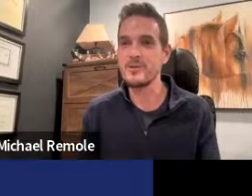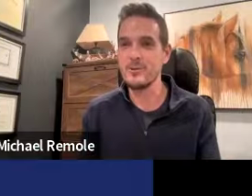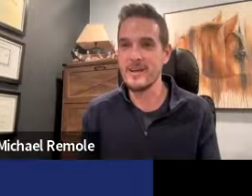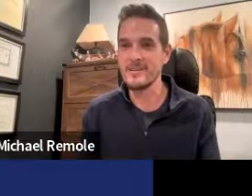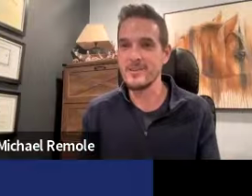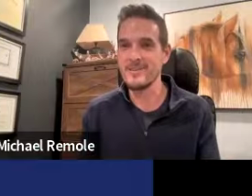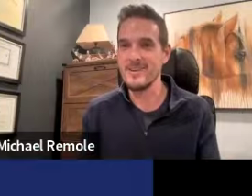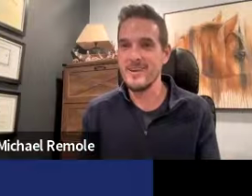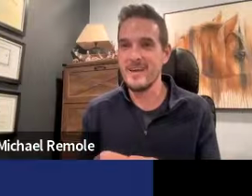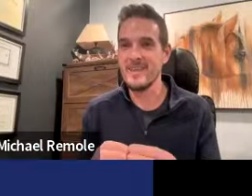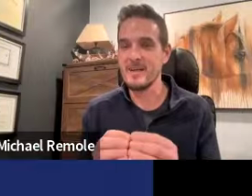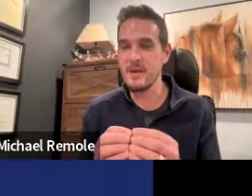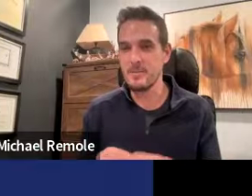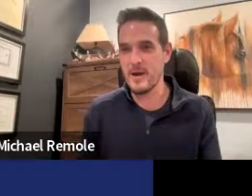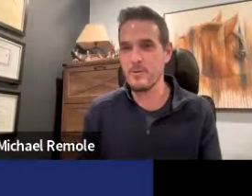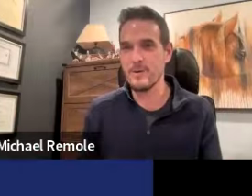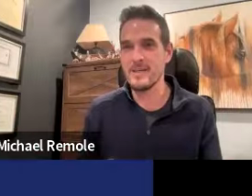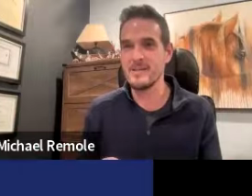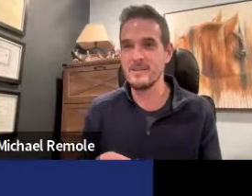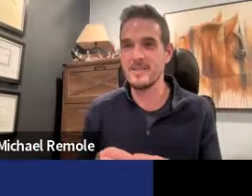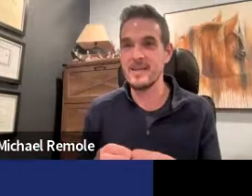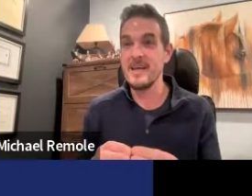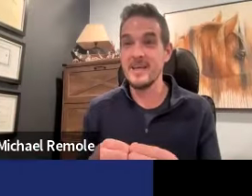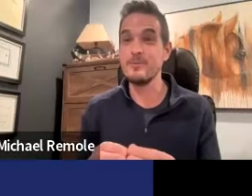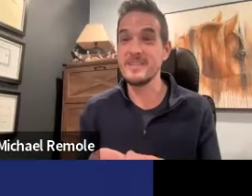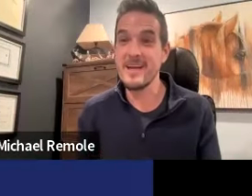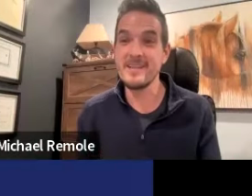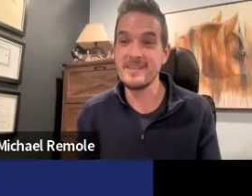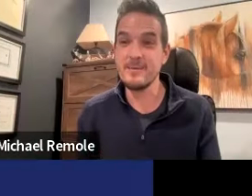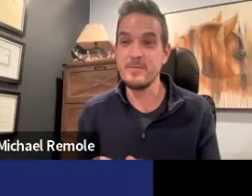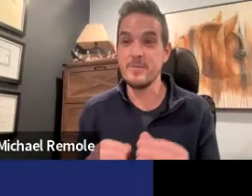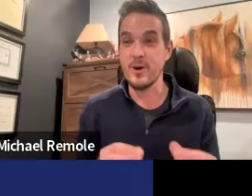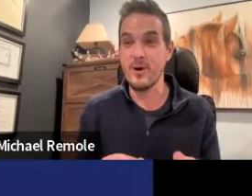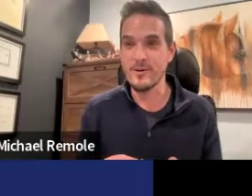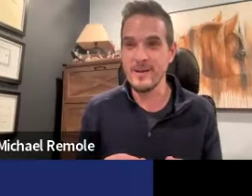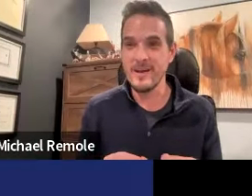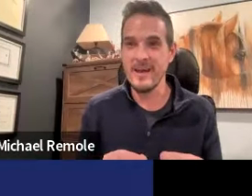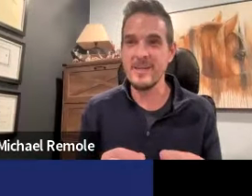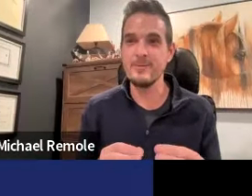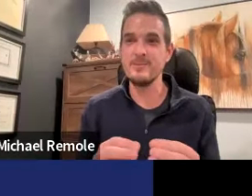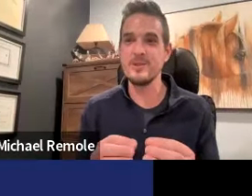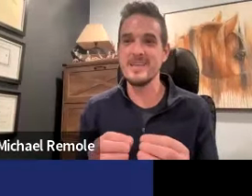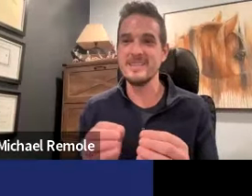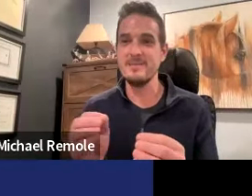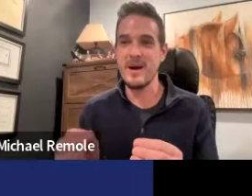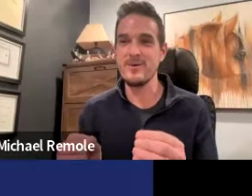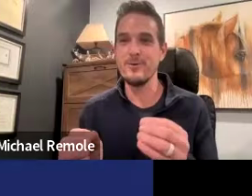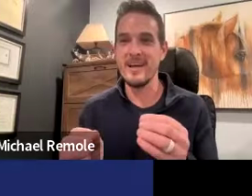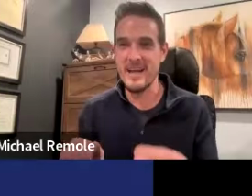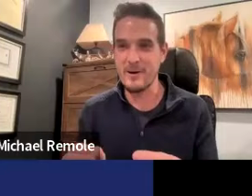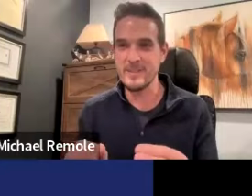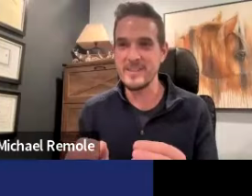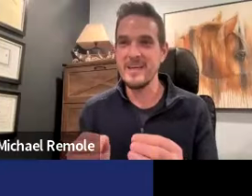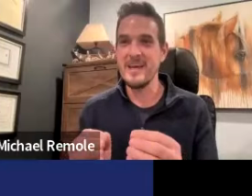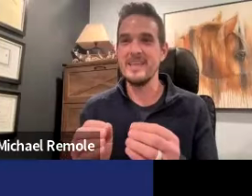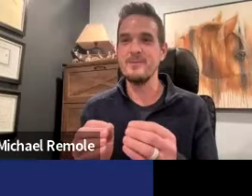and relational connection. And thinking about the power of what that does, that he was excited to see the dog, and then he was excited to see Michael